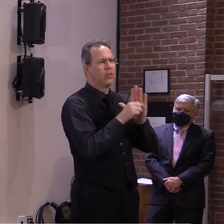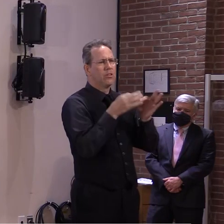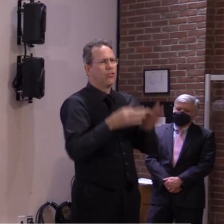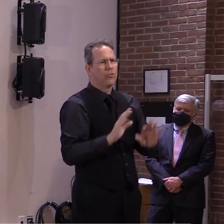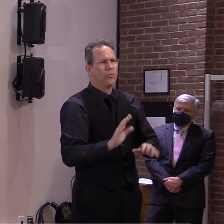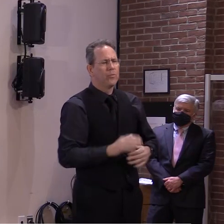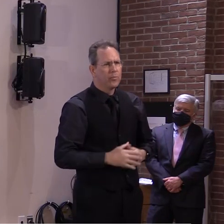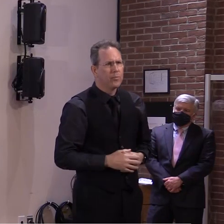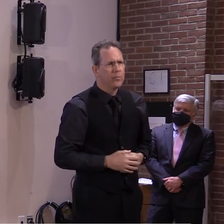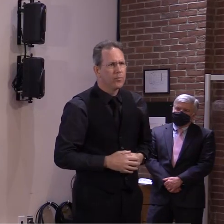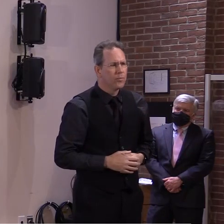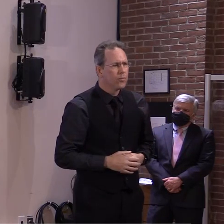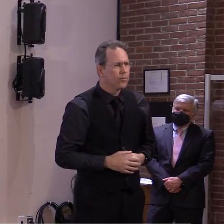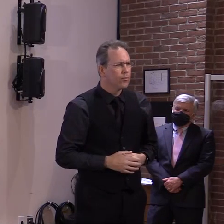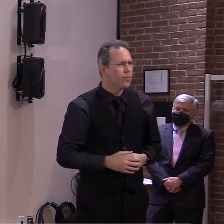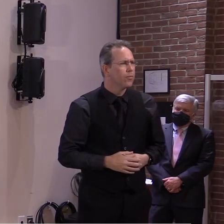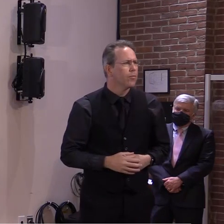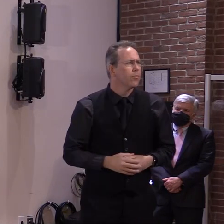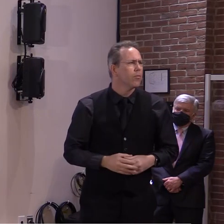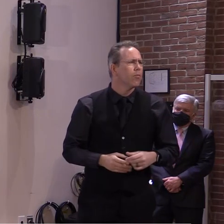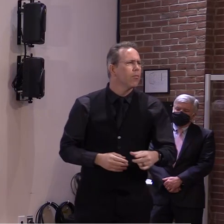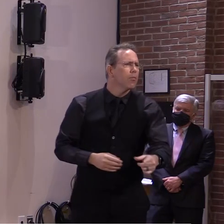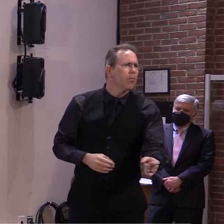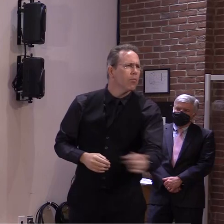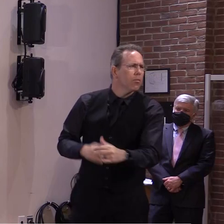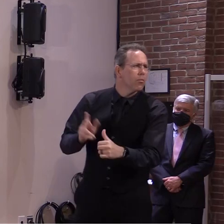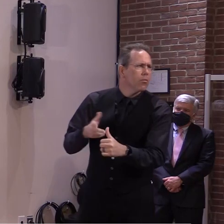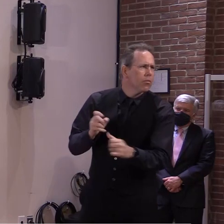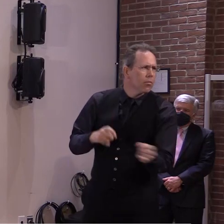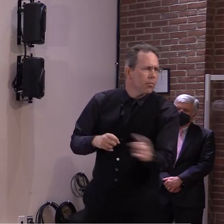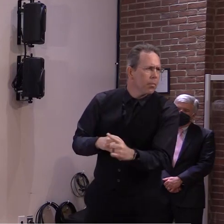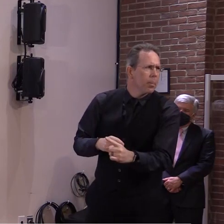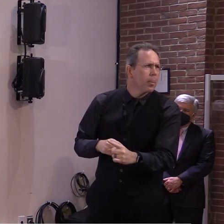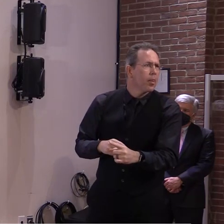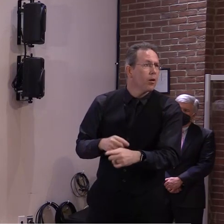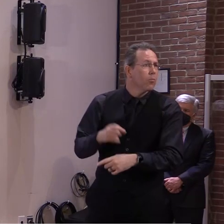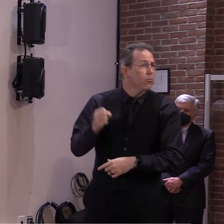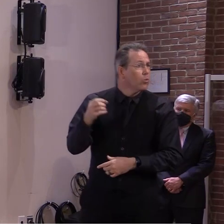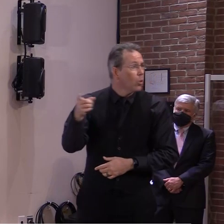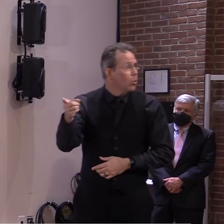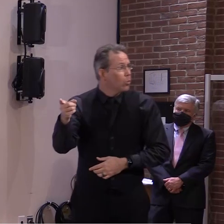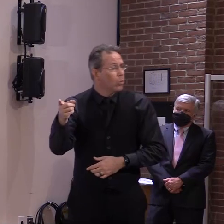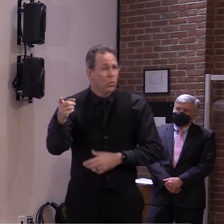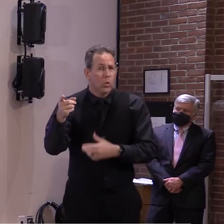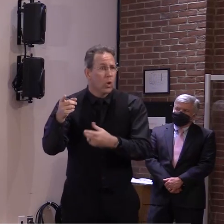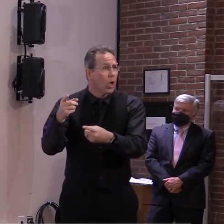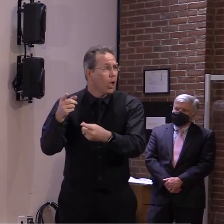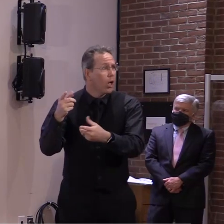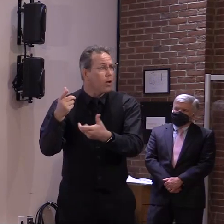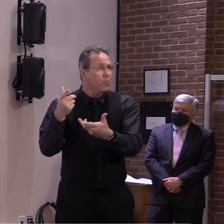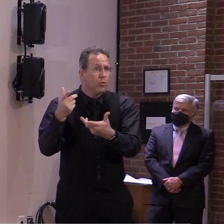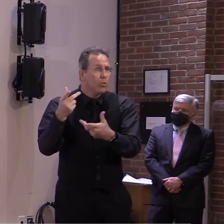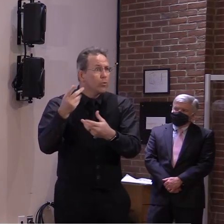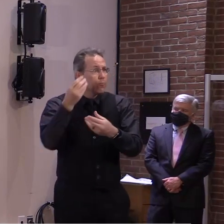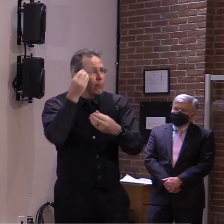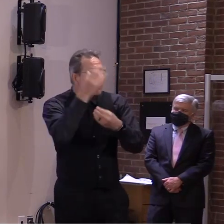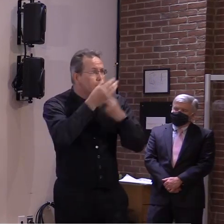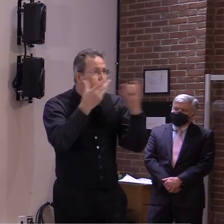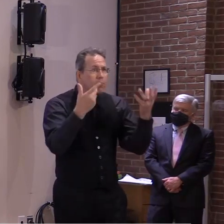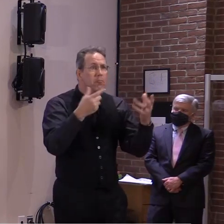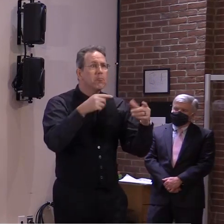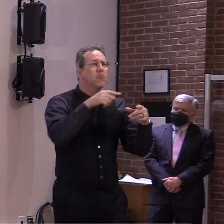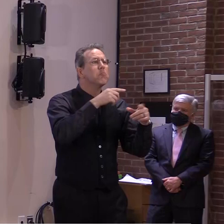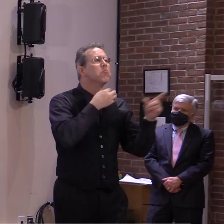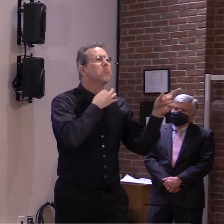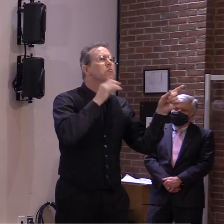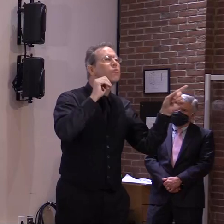Okay, so there isn't any guidance in place from the health department perspective of sort of the safest way to